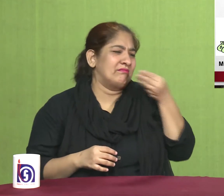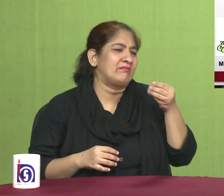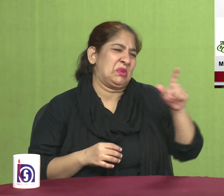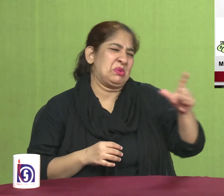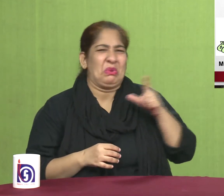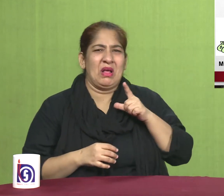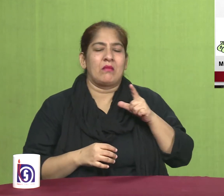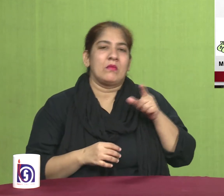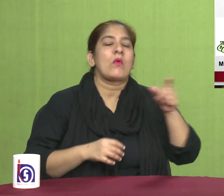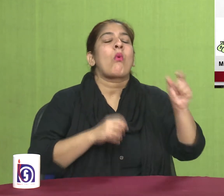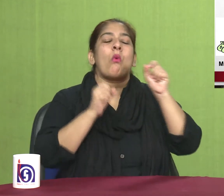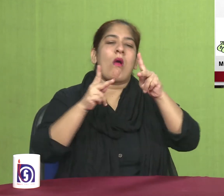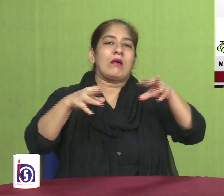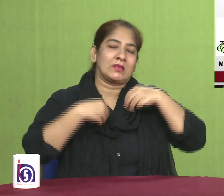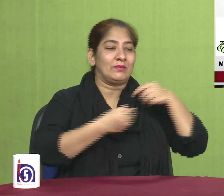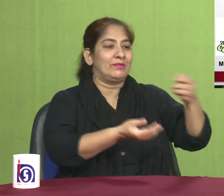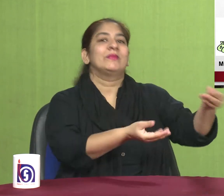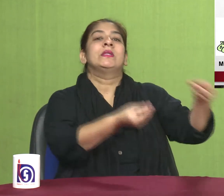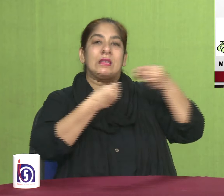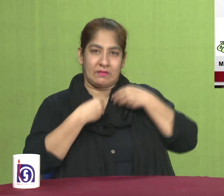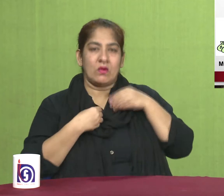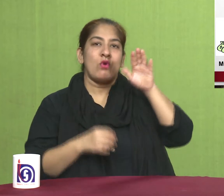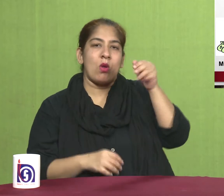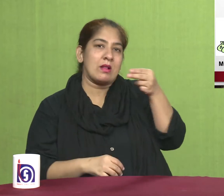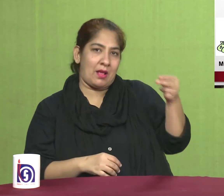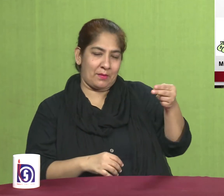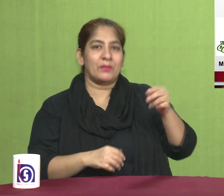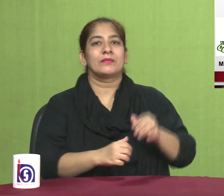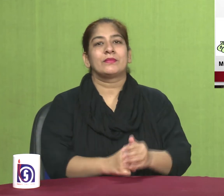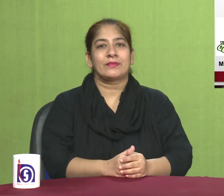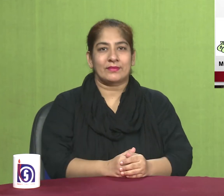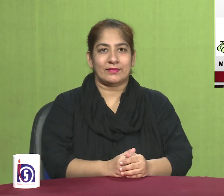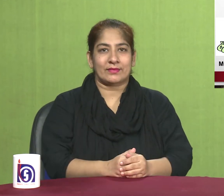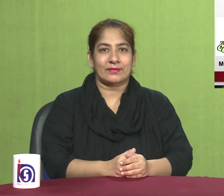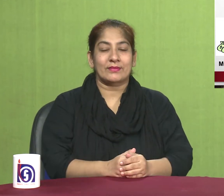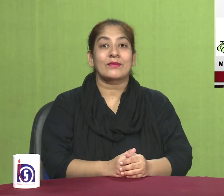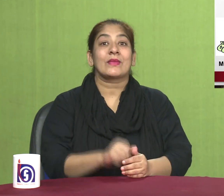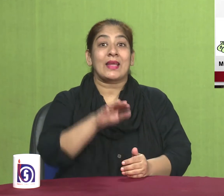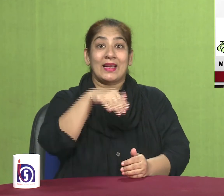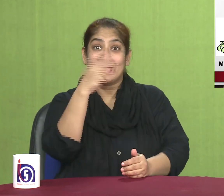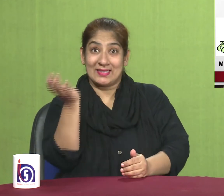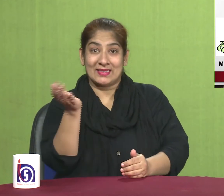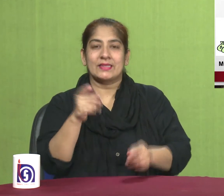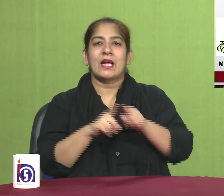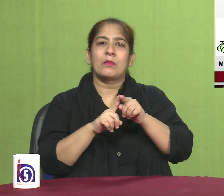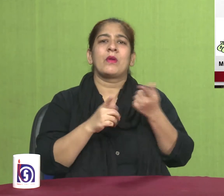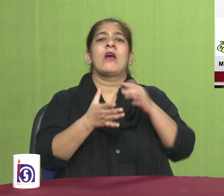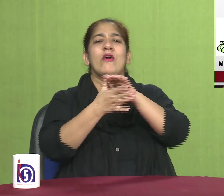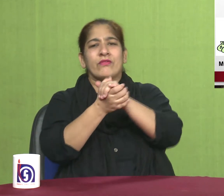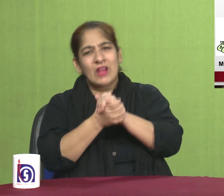it is known as money lender, that I have taken some loan. And the friends